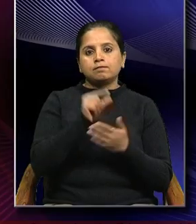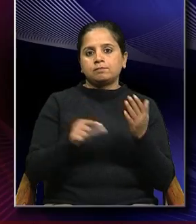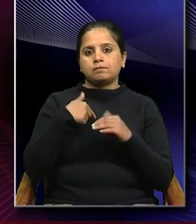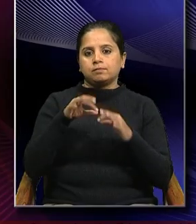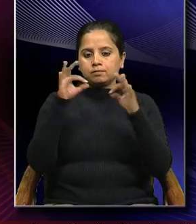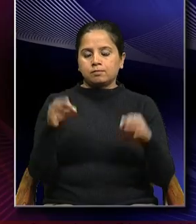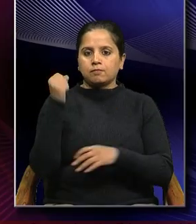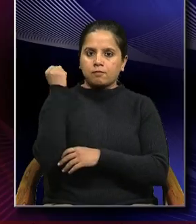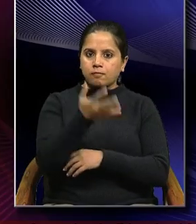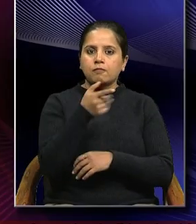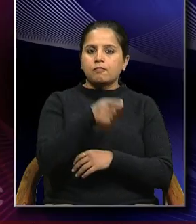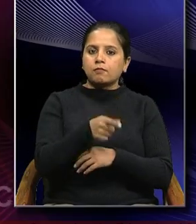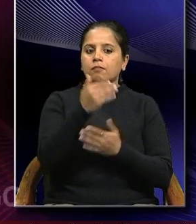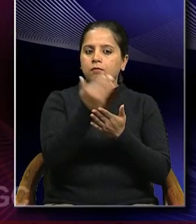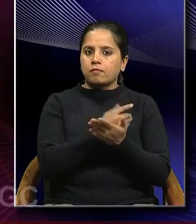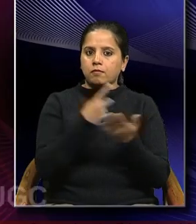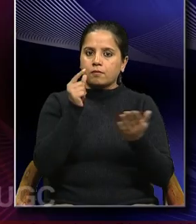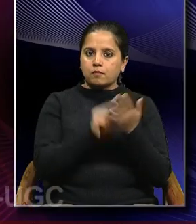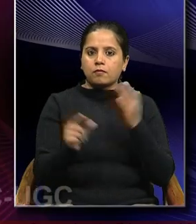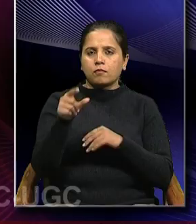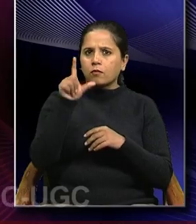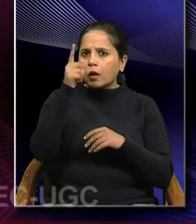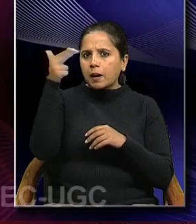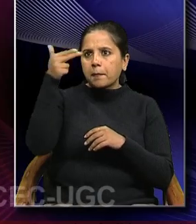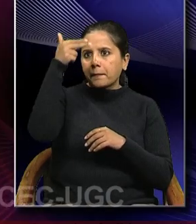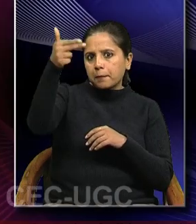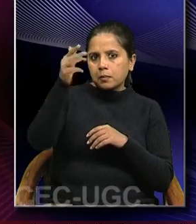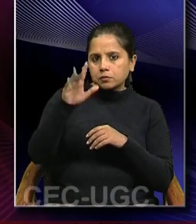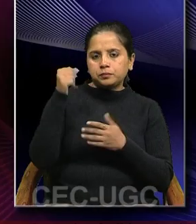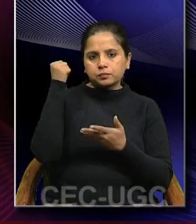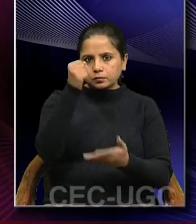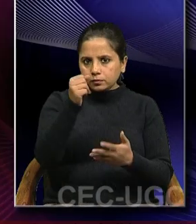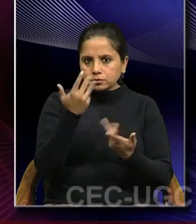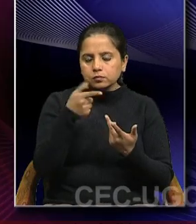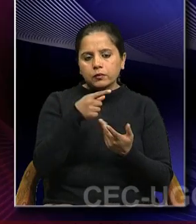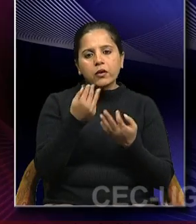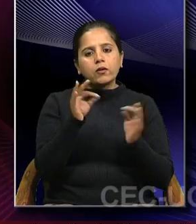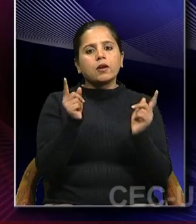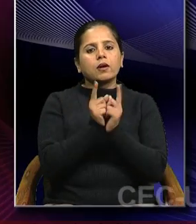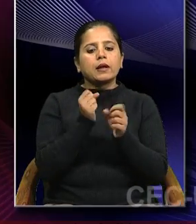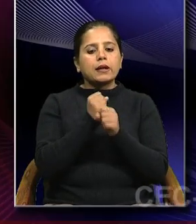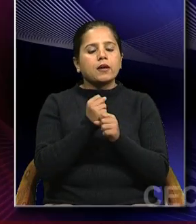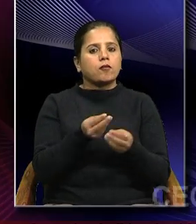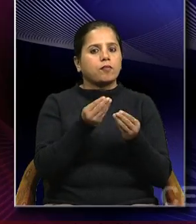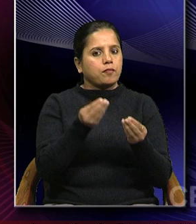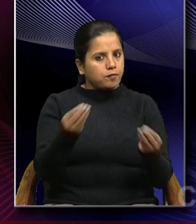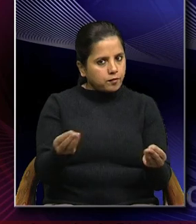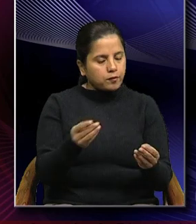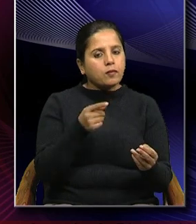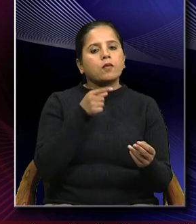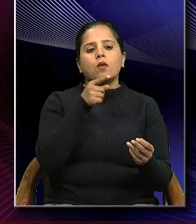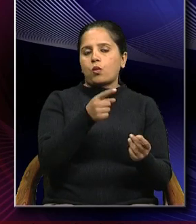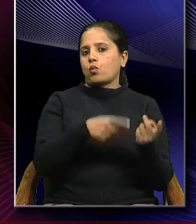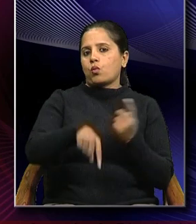official sponsor to a particular event by offering some funding to them or some freebies to them, so that the